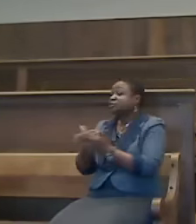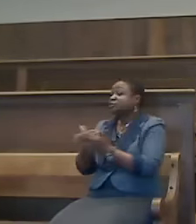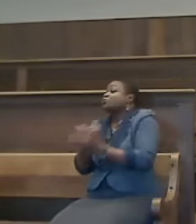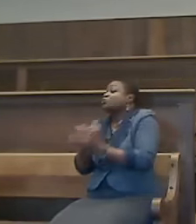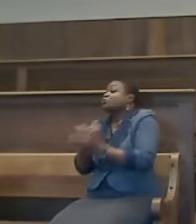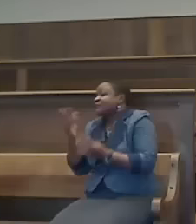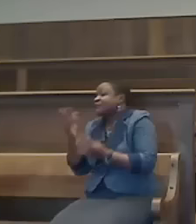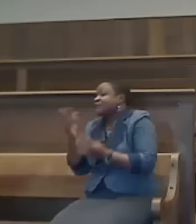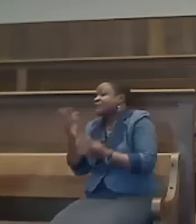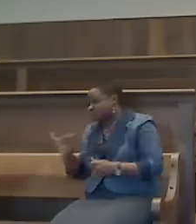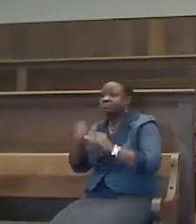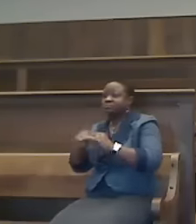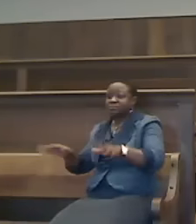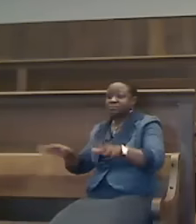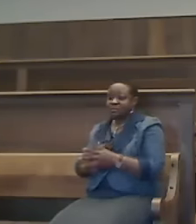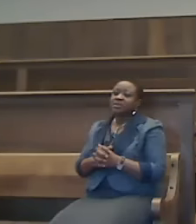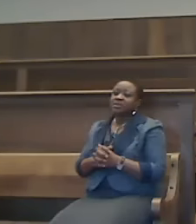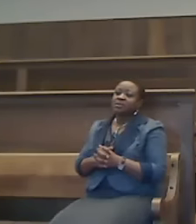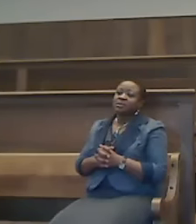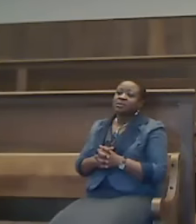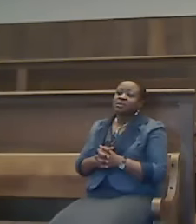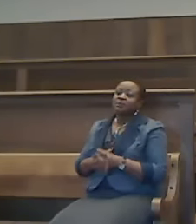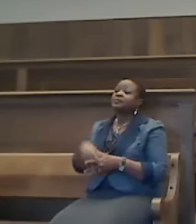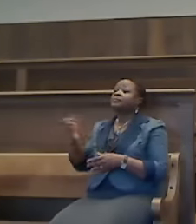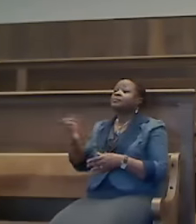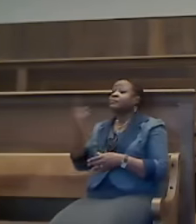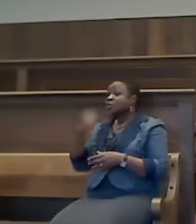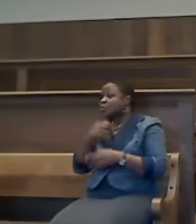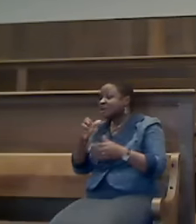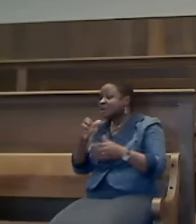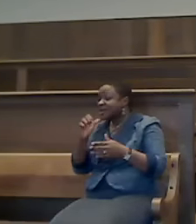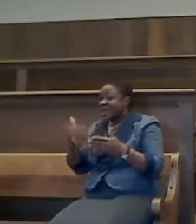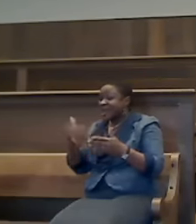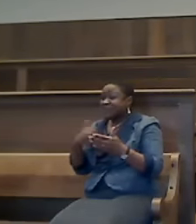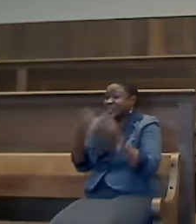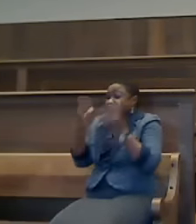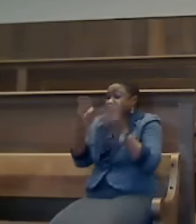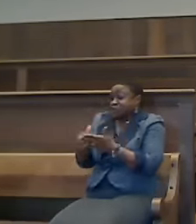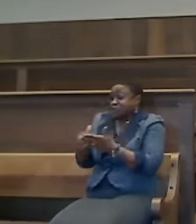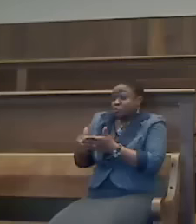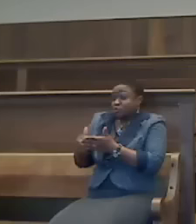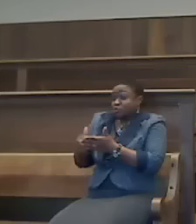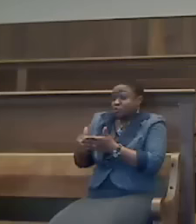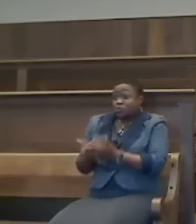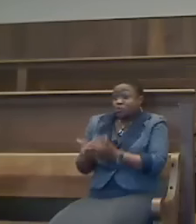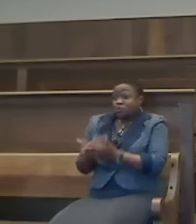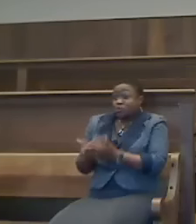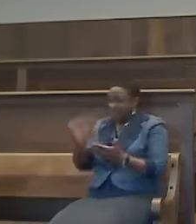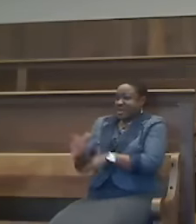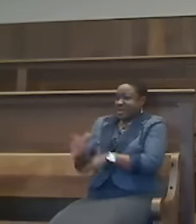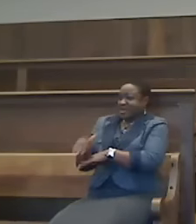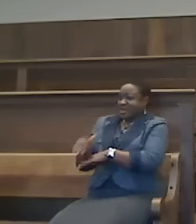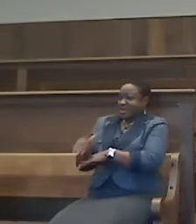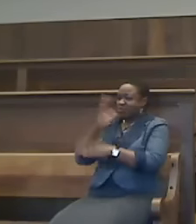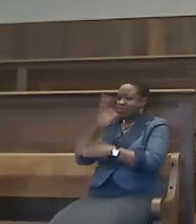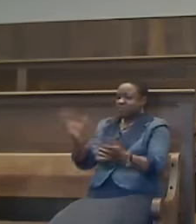that's come out recently. And in fact, we're going to have information that's so new it's going to come out this evening. How